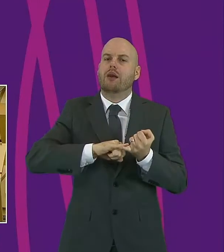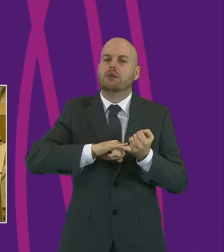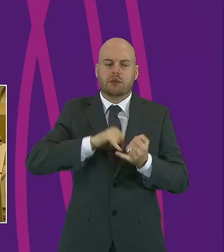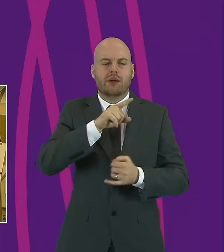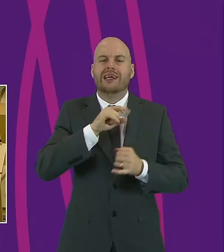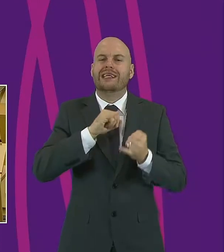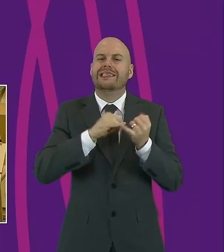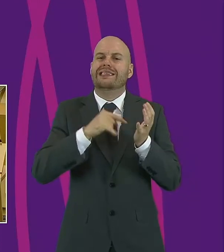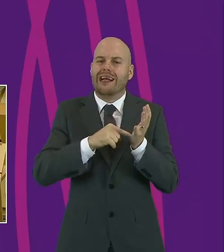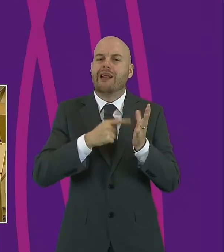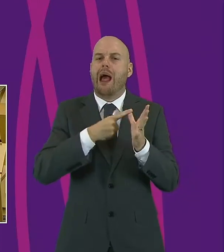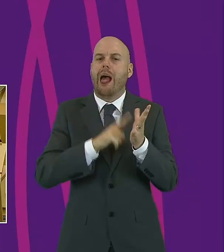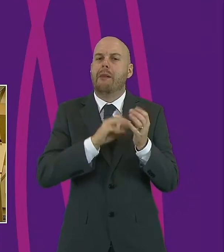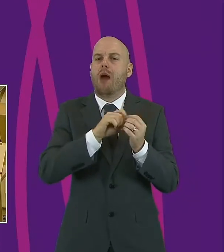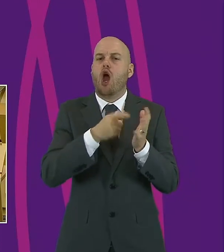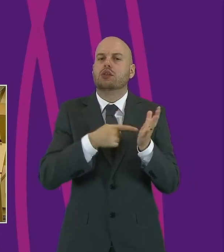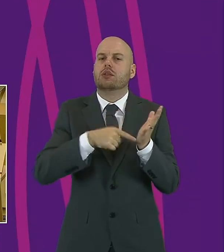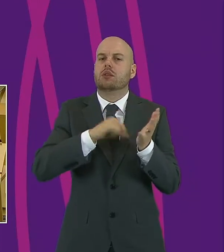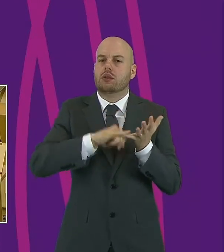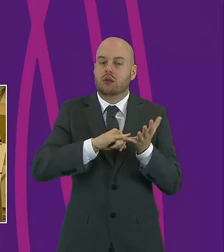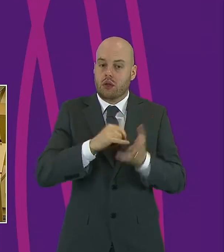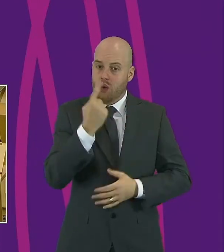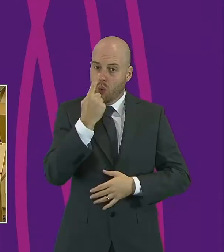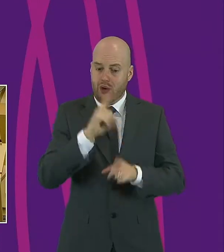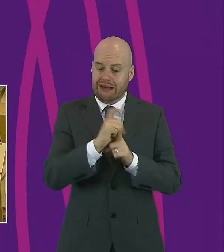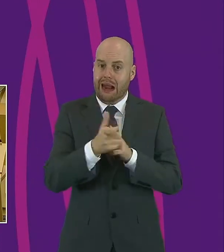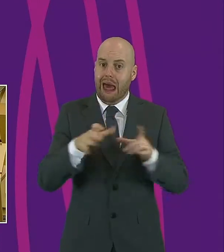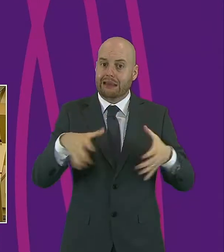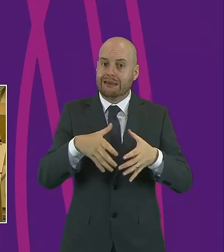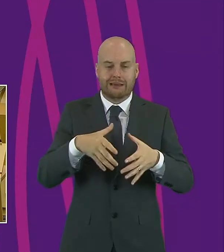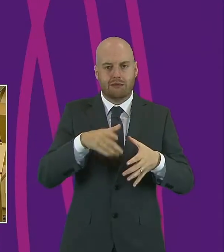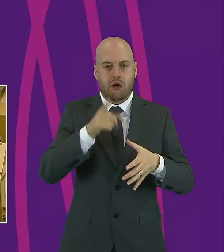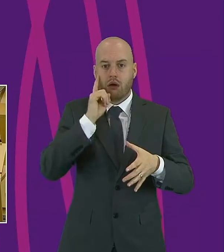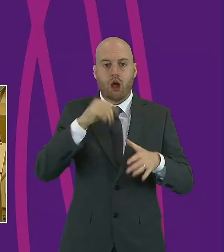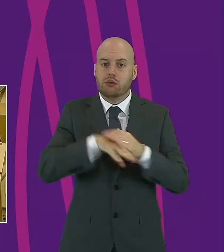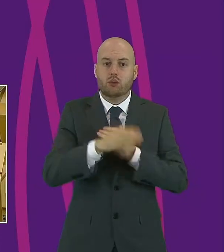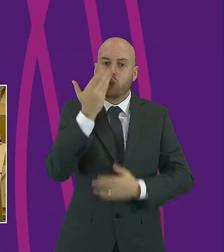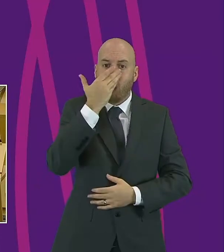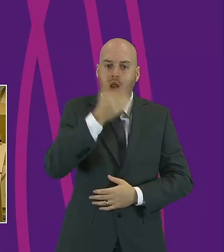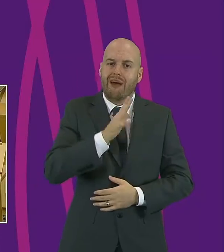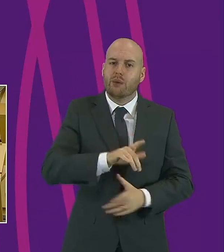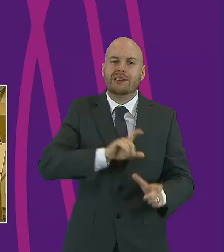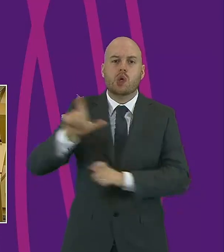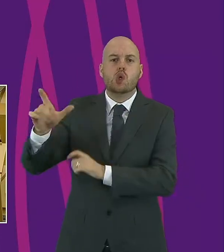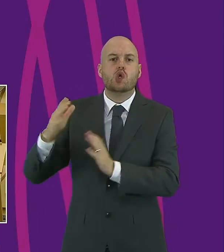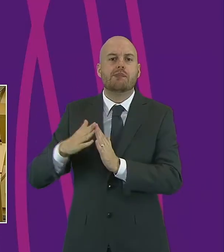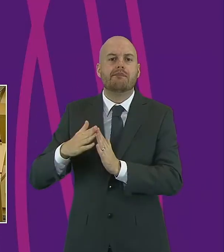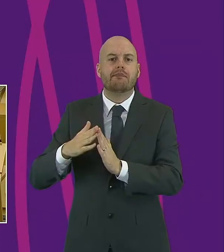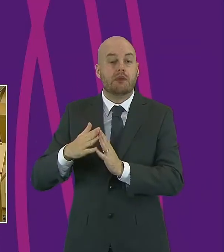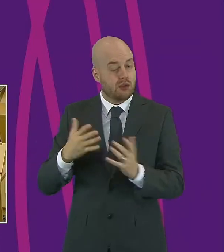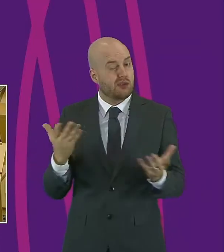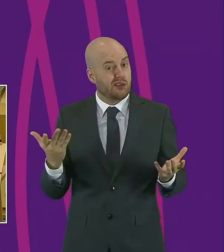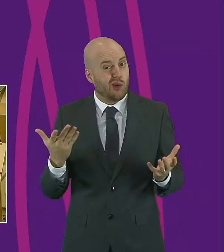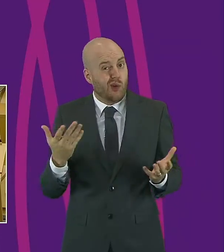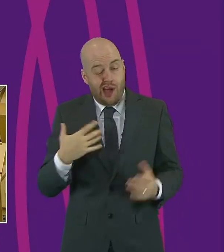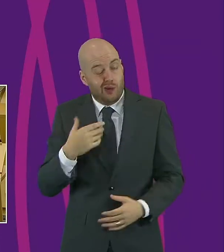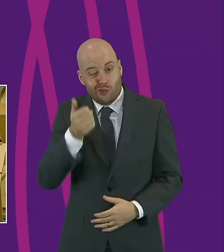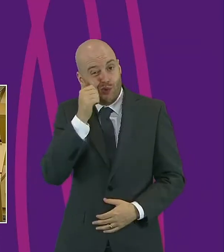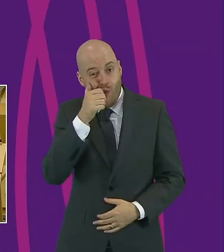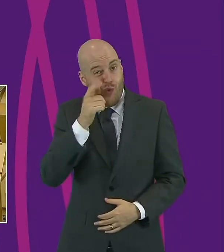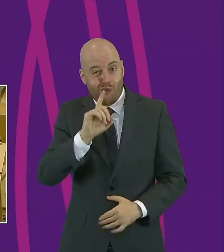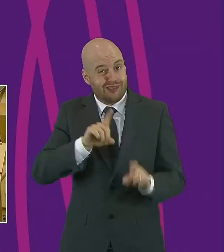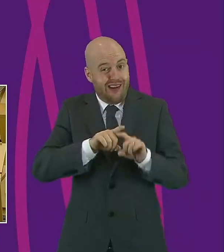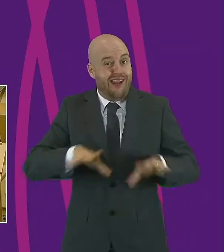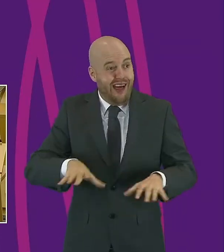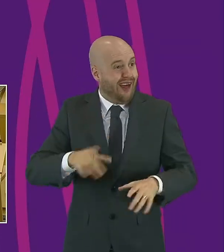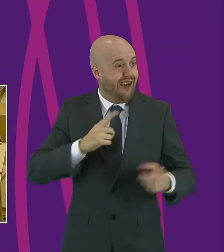isolating. And there's a number of these. This will perhaps change, so we can't rule this out, but in the vast bulk of the evidence so